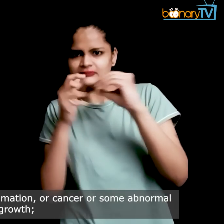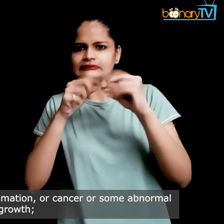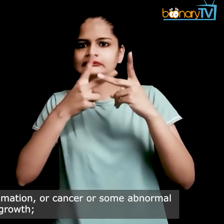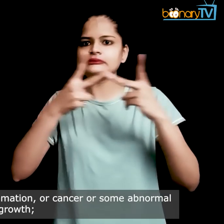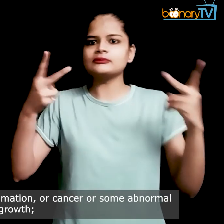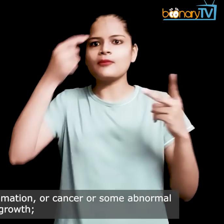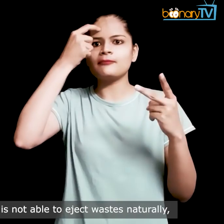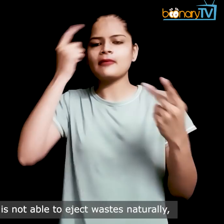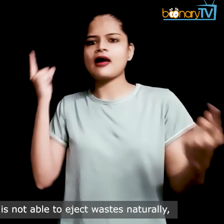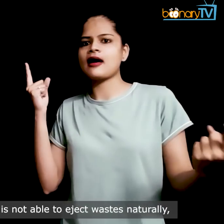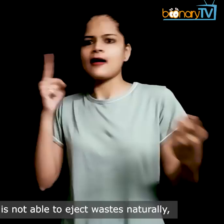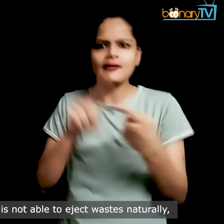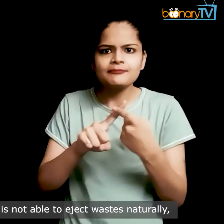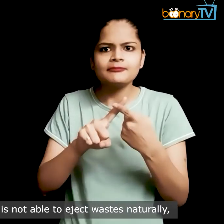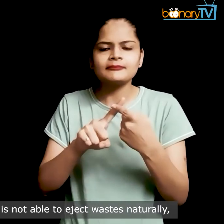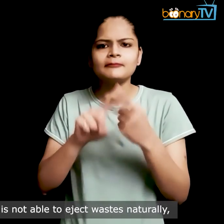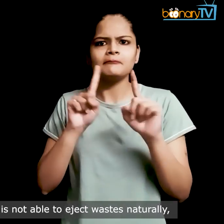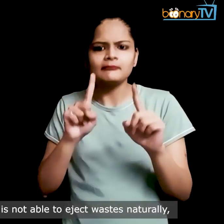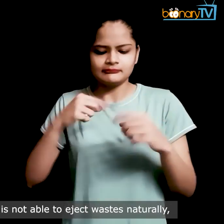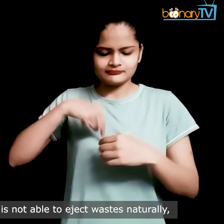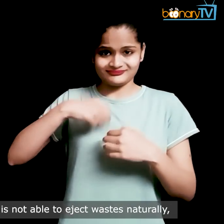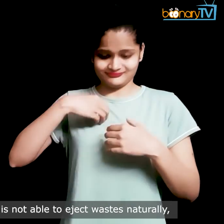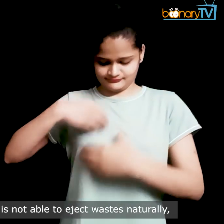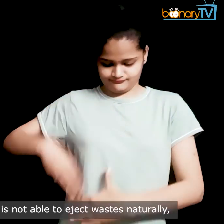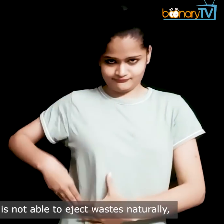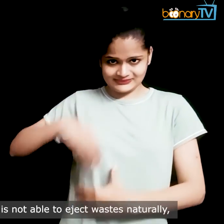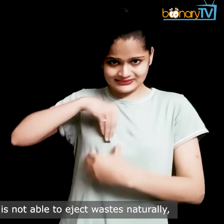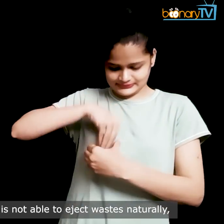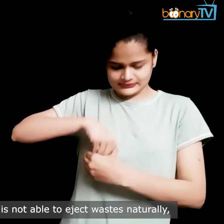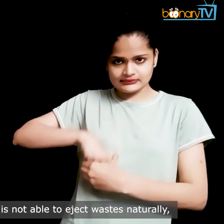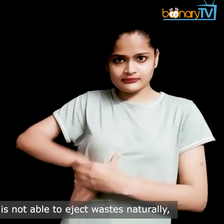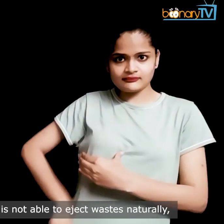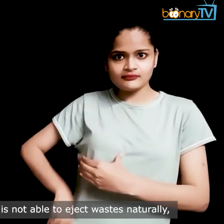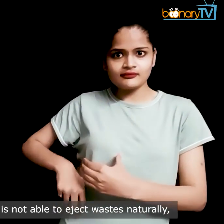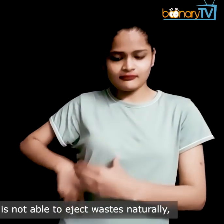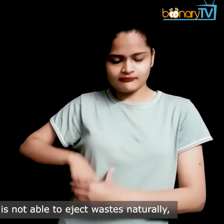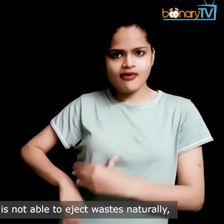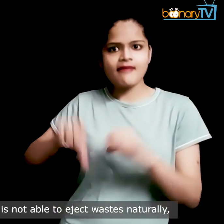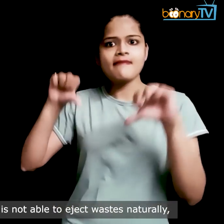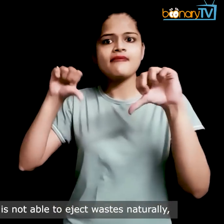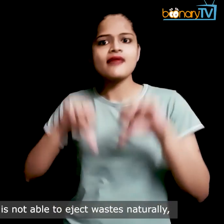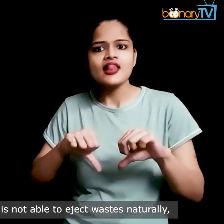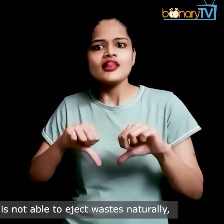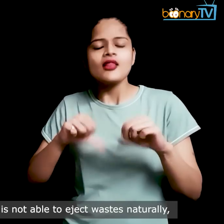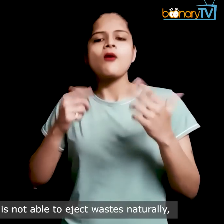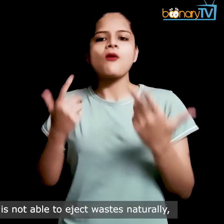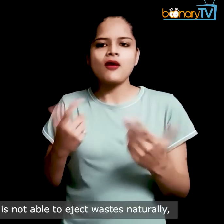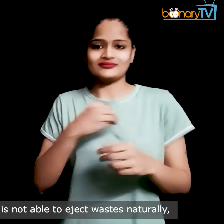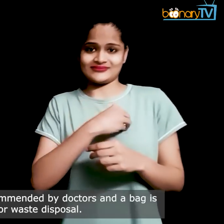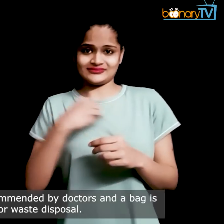in such cases when the body is not able to eject waste naturally and